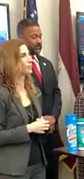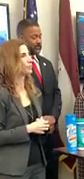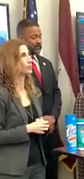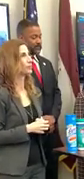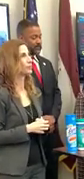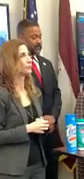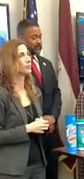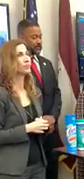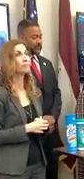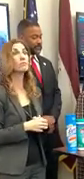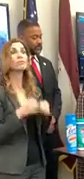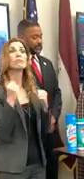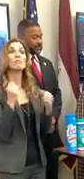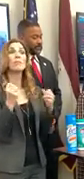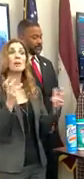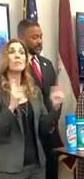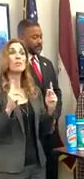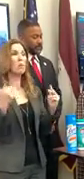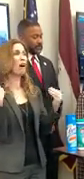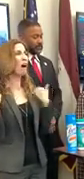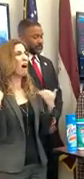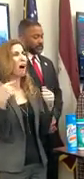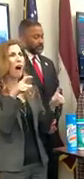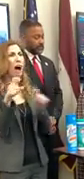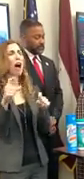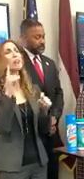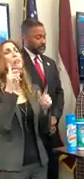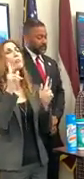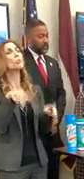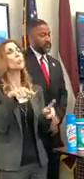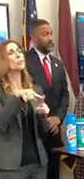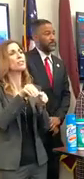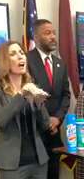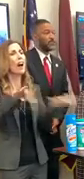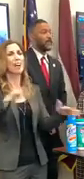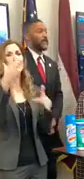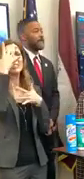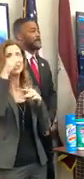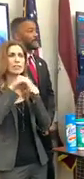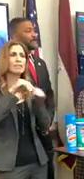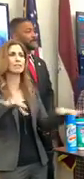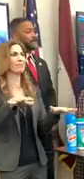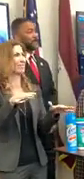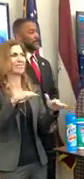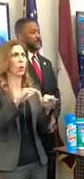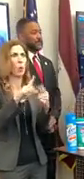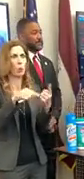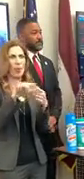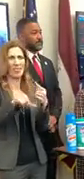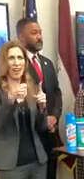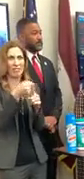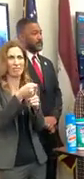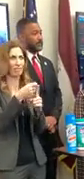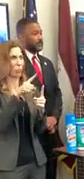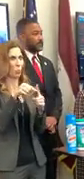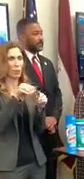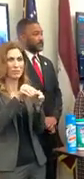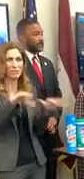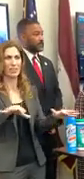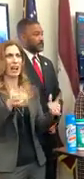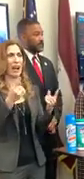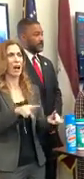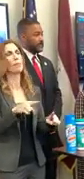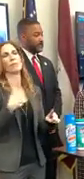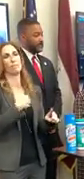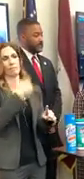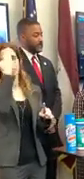Many people are continuing to ask, when is someone contagious? Because this is a brand new virus, we do not have extensive